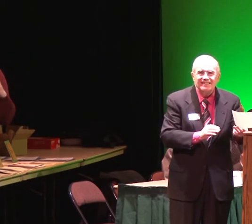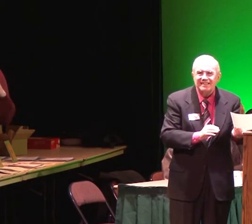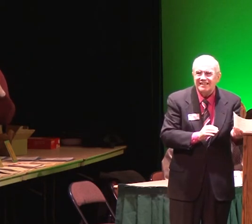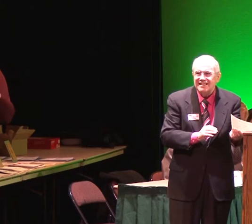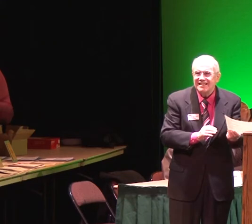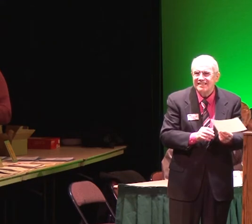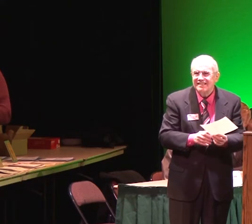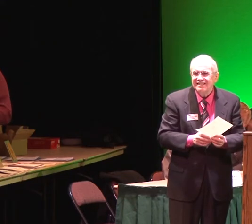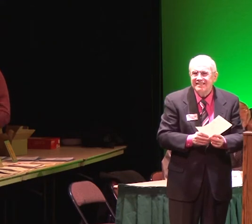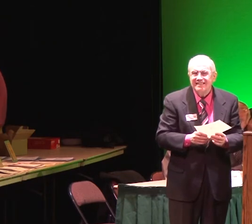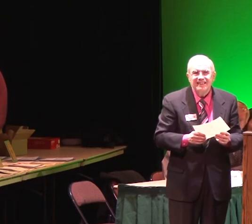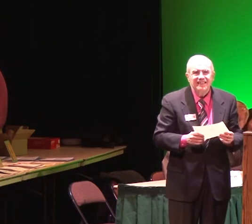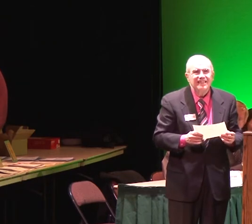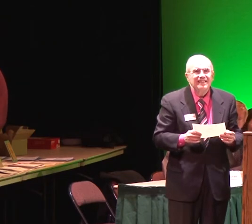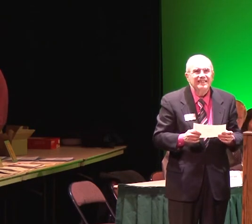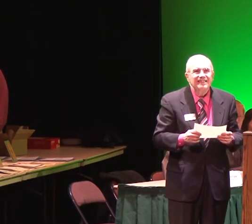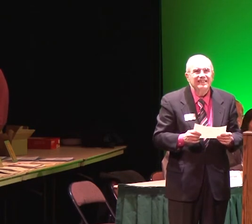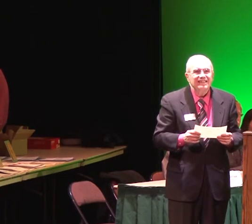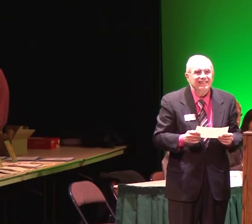and get your certificate, please?